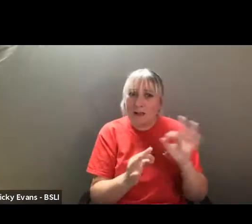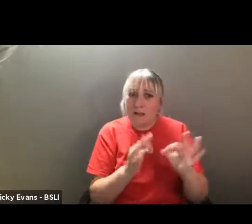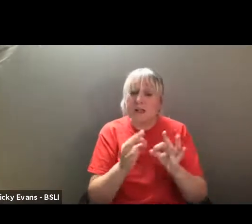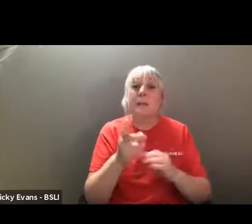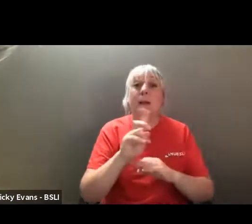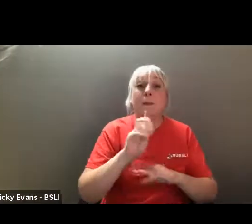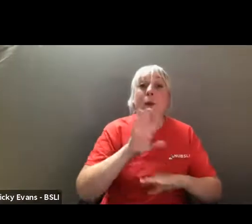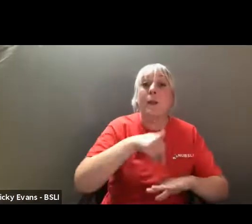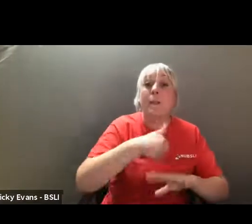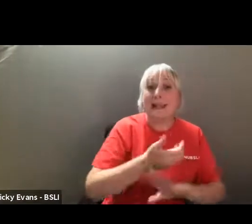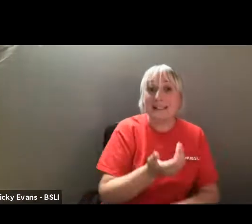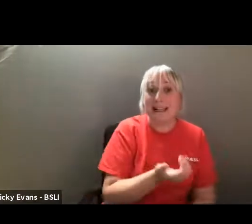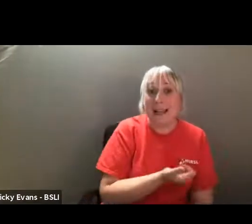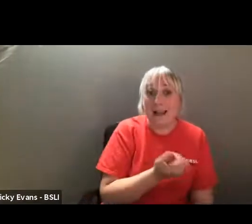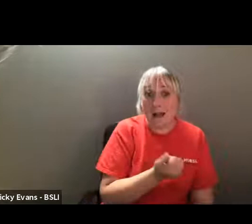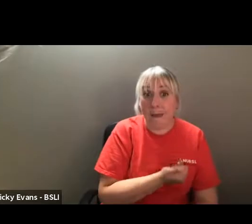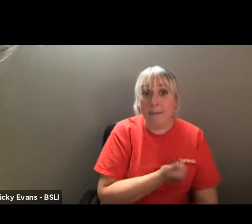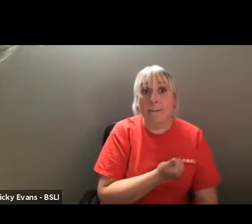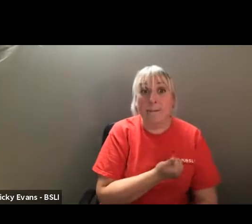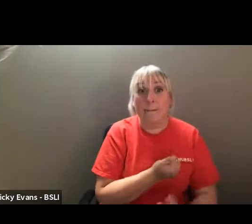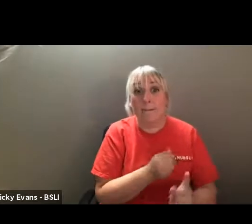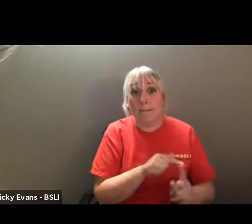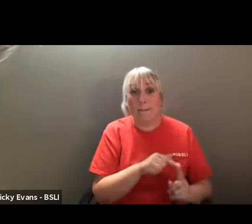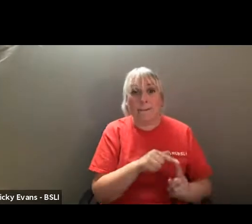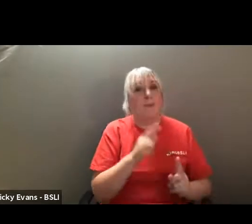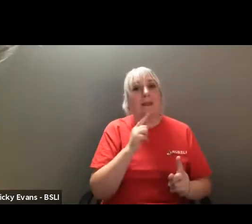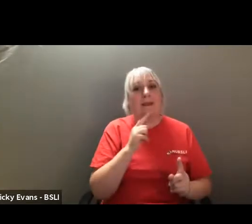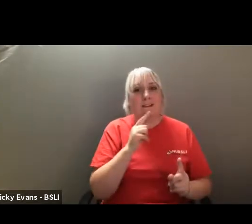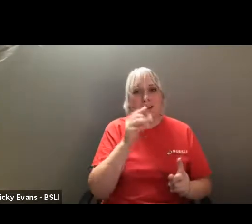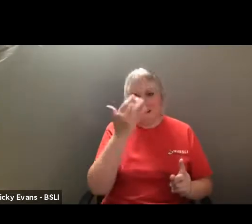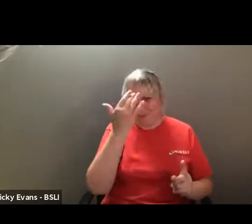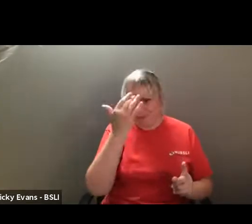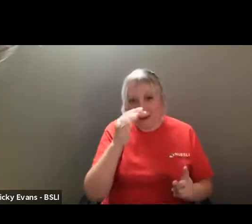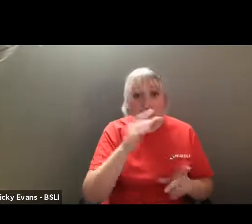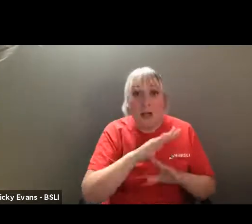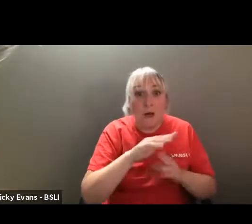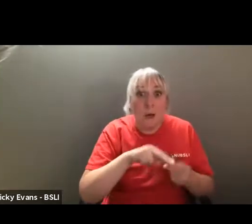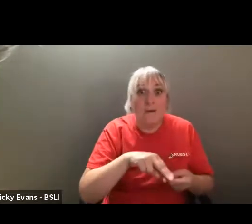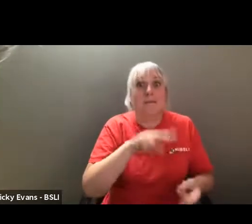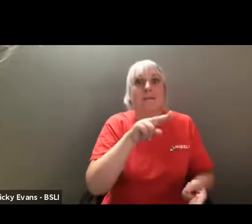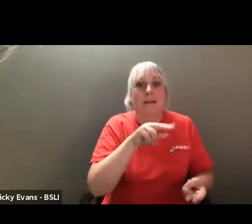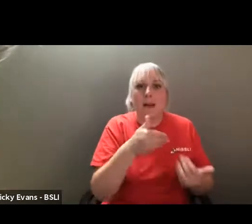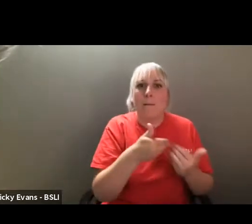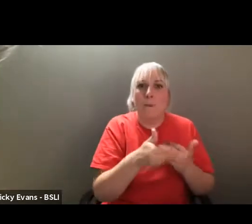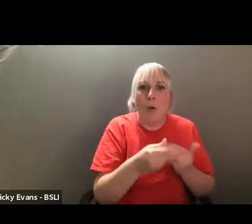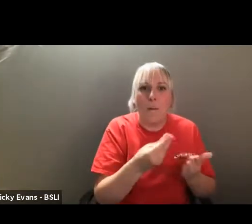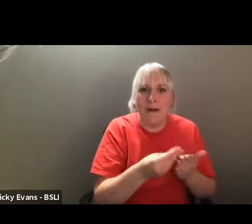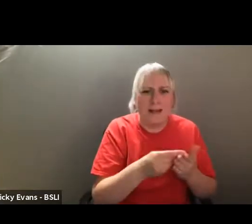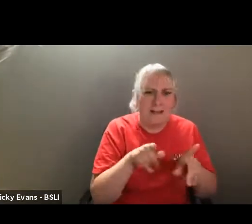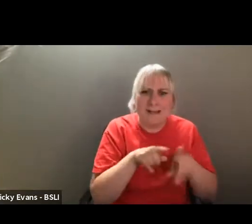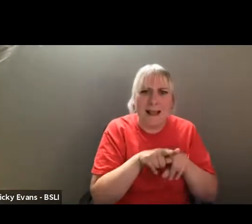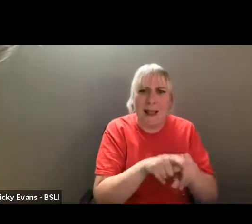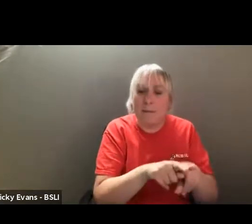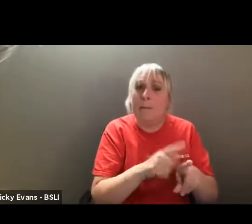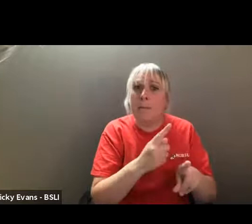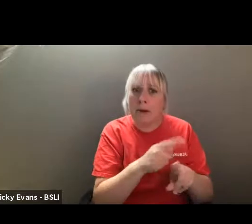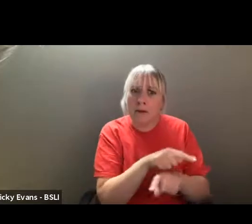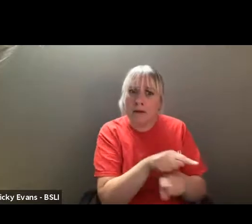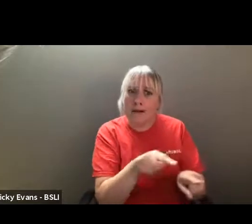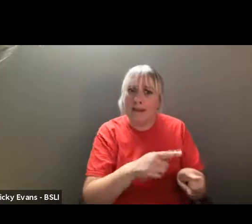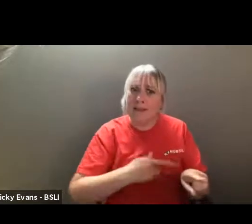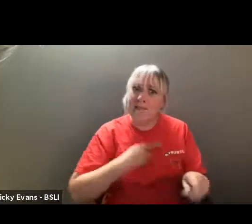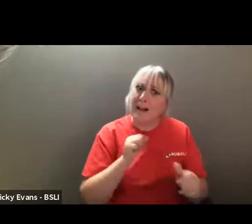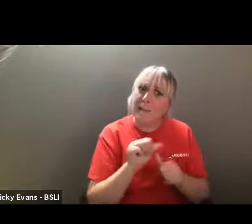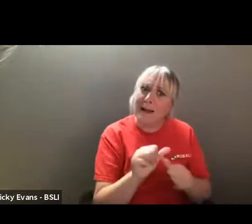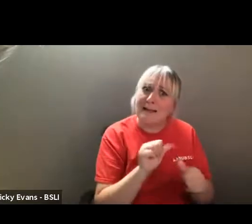income, which again, it was not more money, they felt better. And I thought that was interesting, though I don't